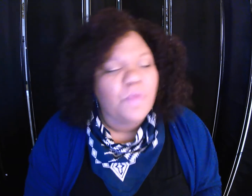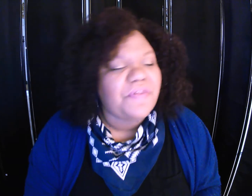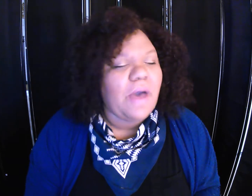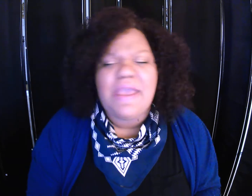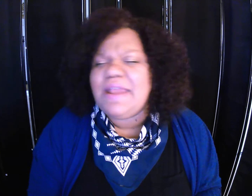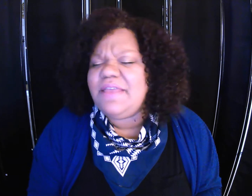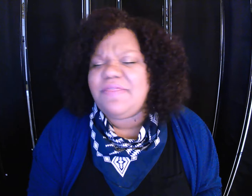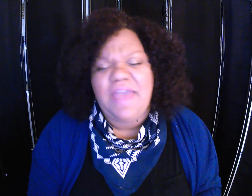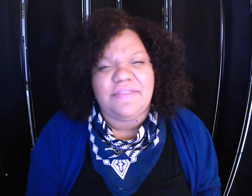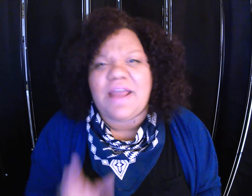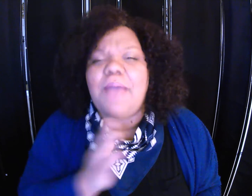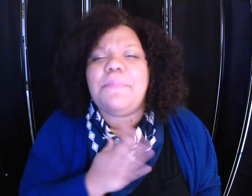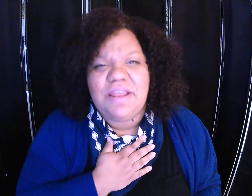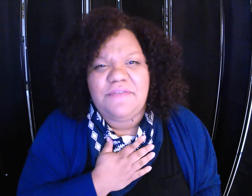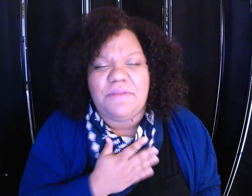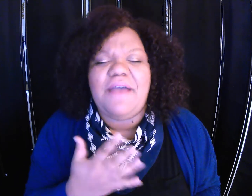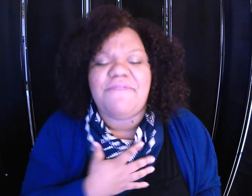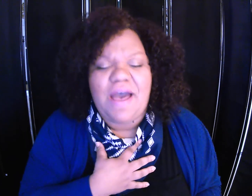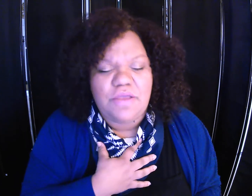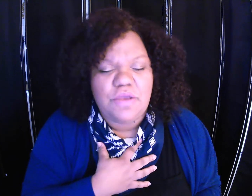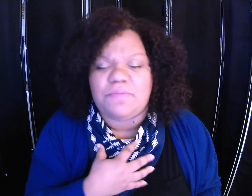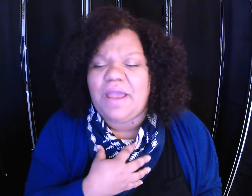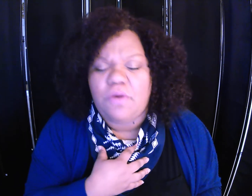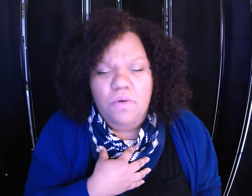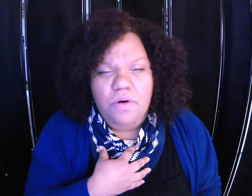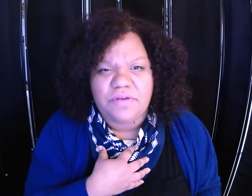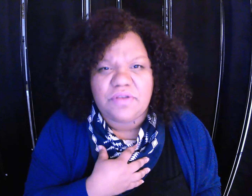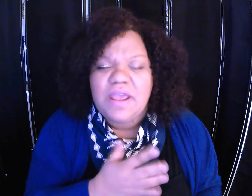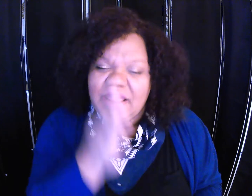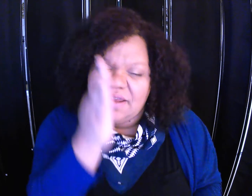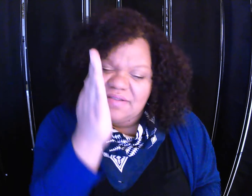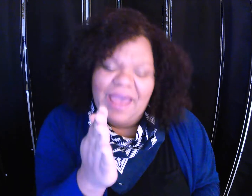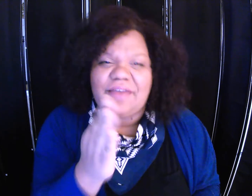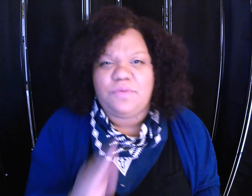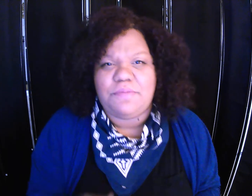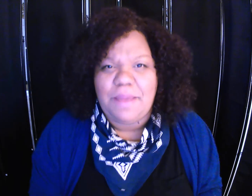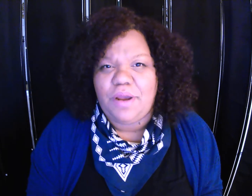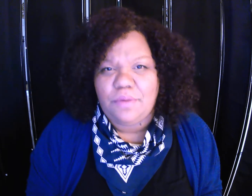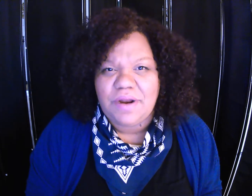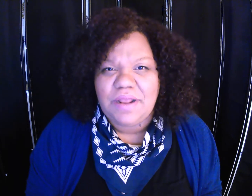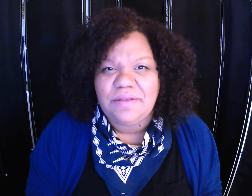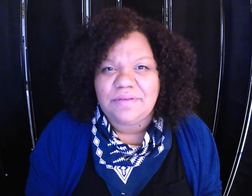without anything that I believe in, my values, my cores, intact with my priorities,